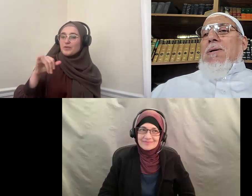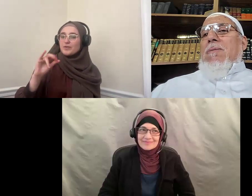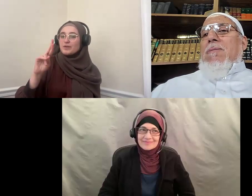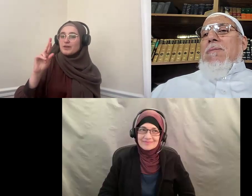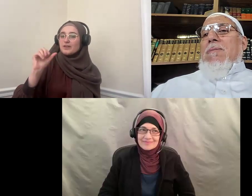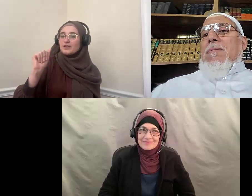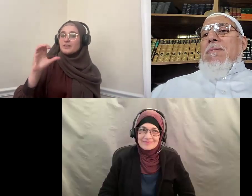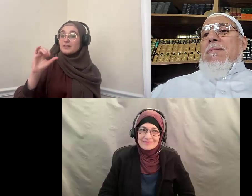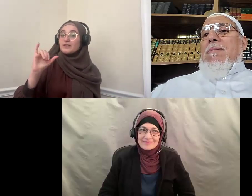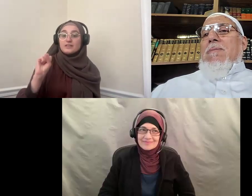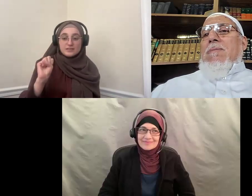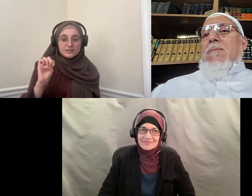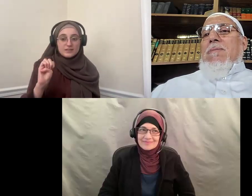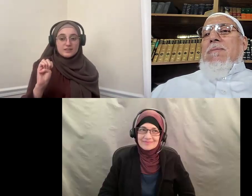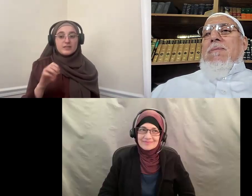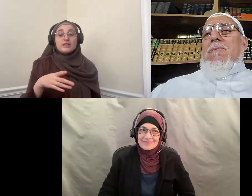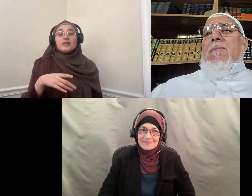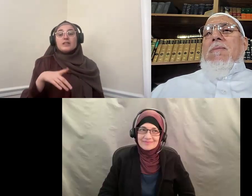everything.